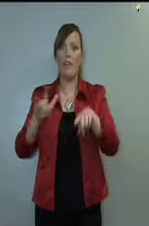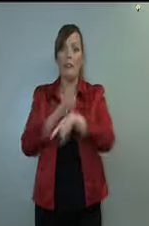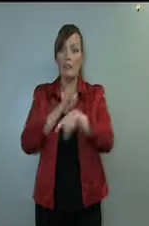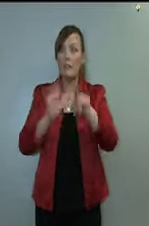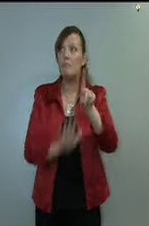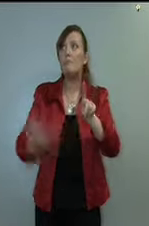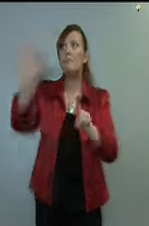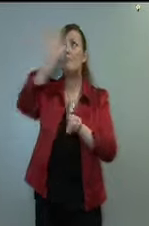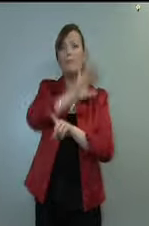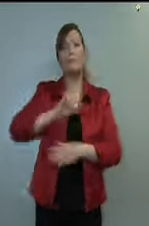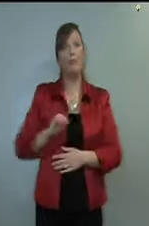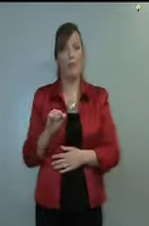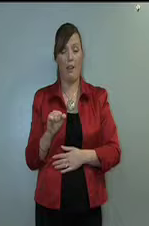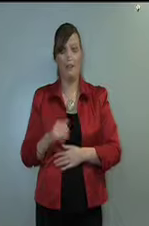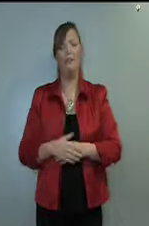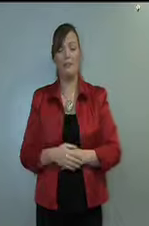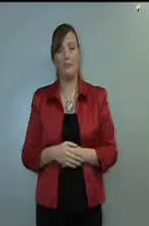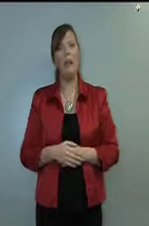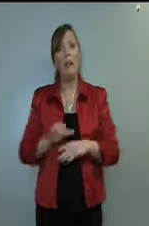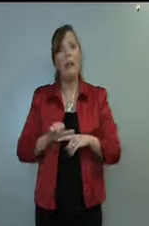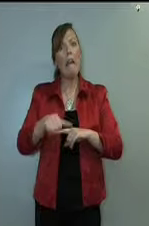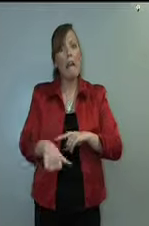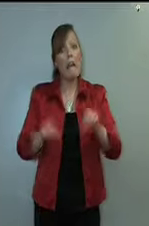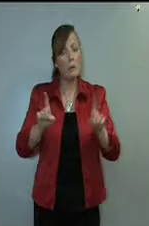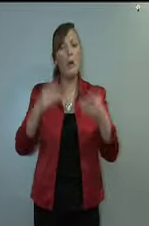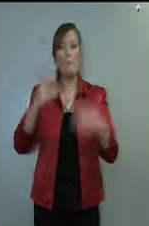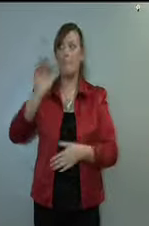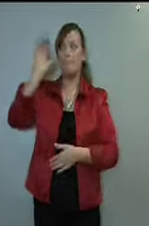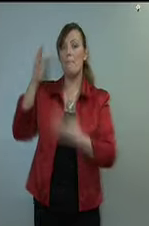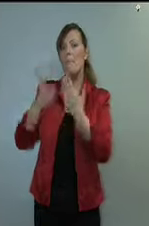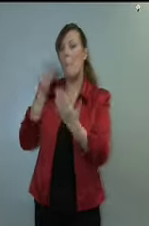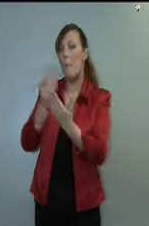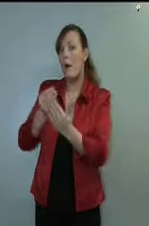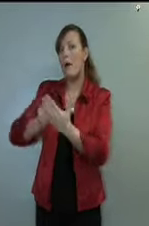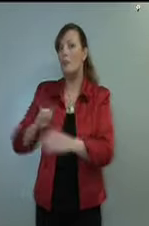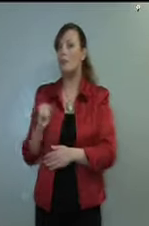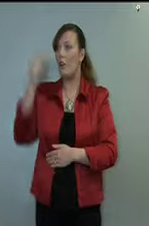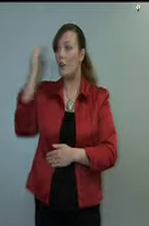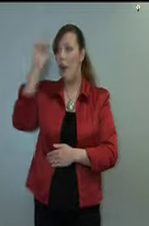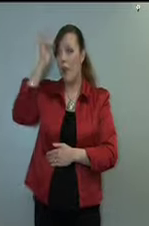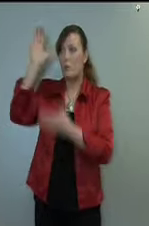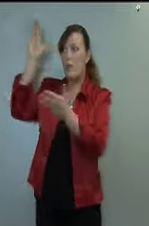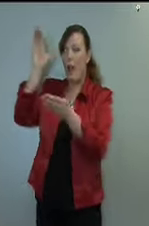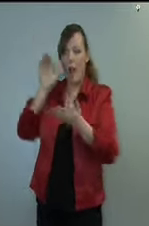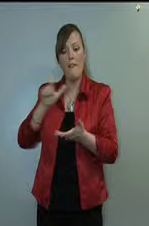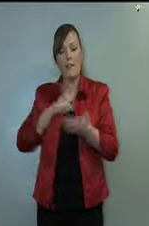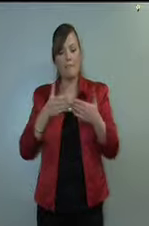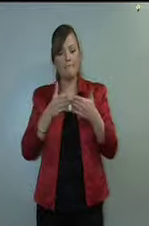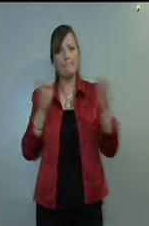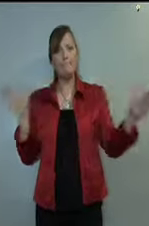theatre performances in Scotland. Following this, an application was made to the Scottish Arts Council for a wider access